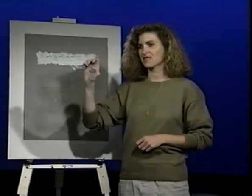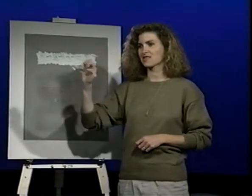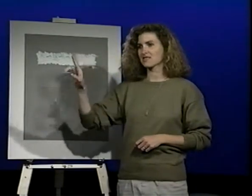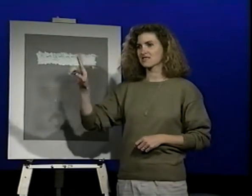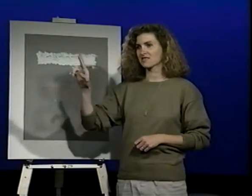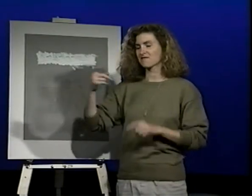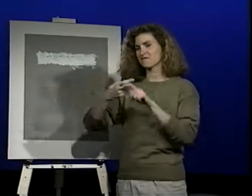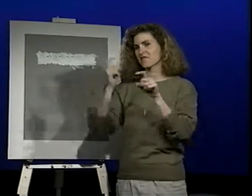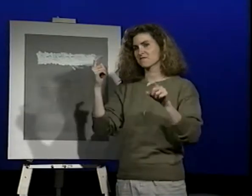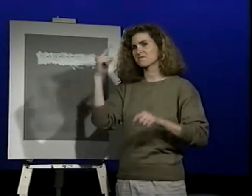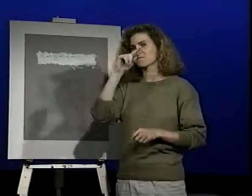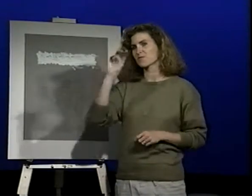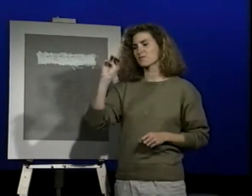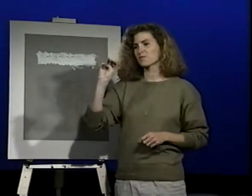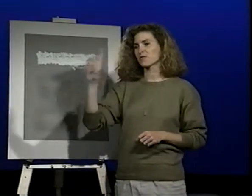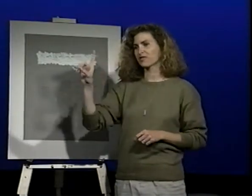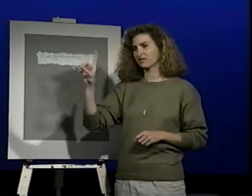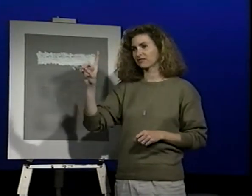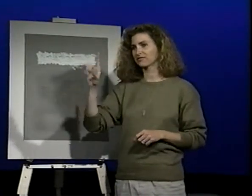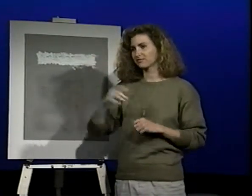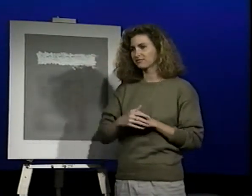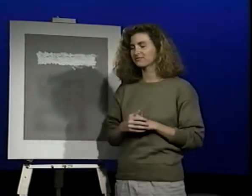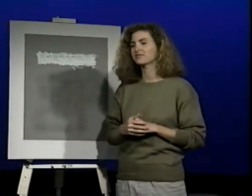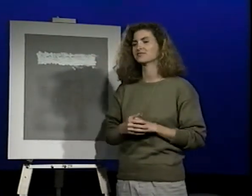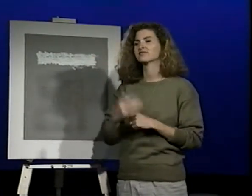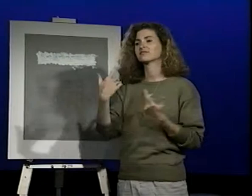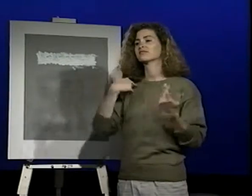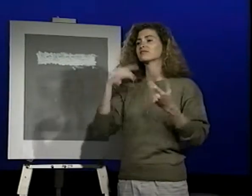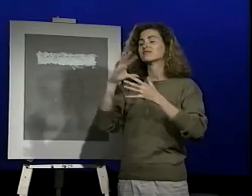Hello, I'm Anne Marie Baer, and I'm from Maryland.